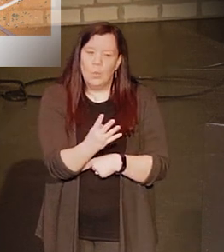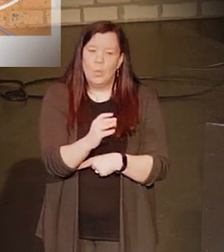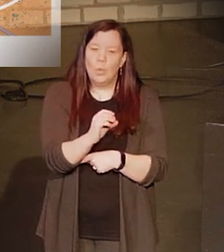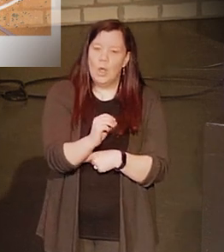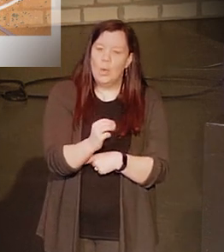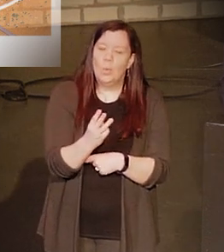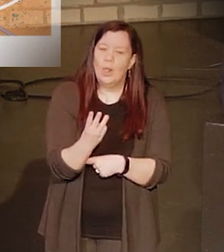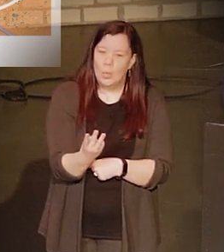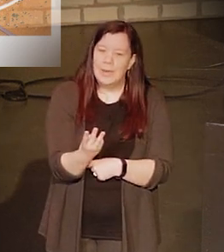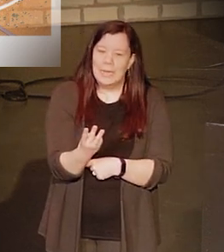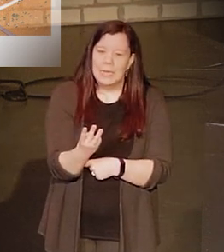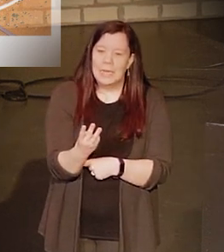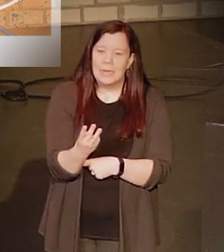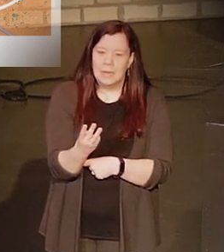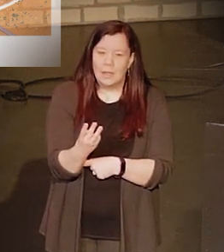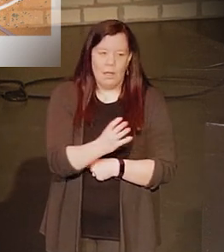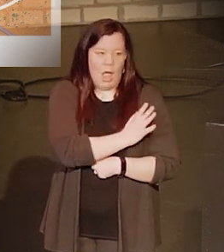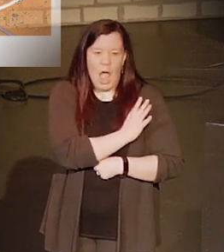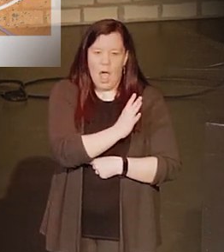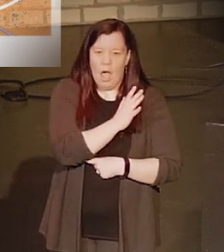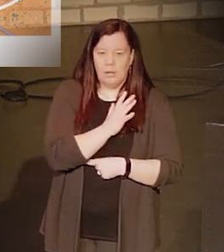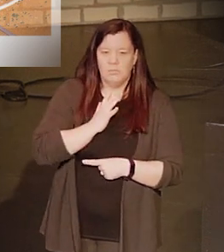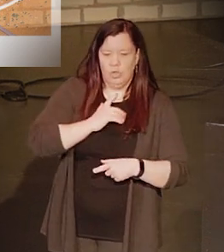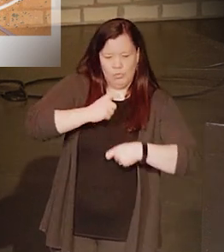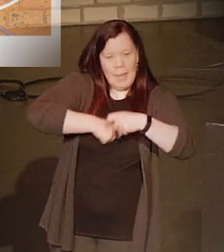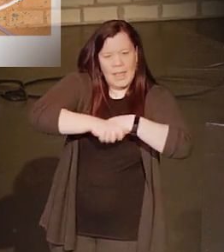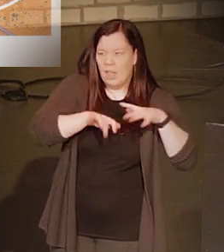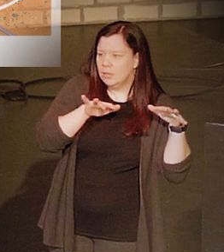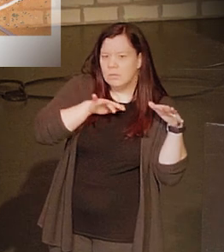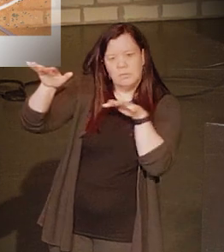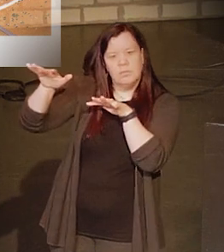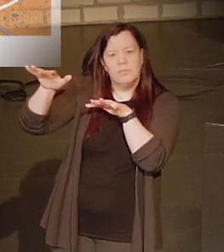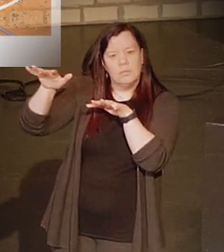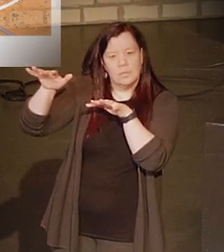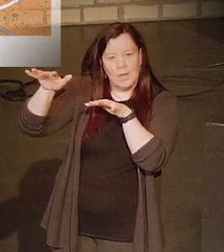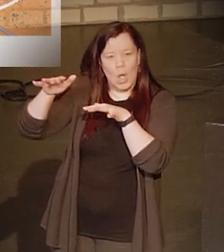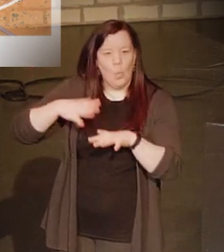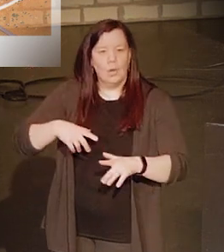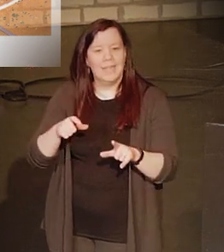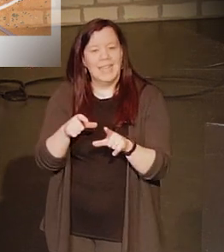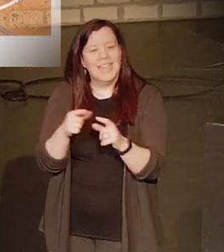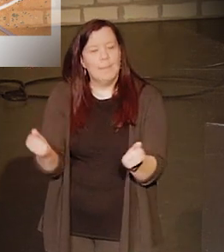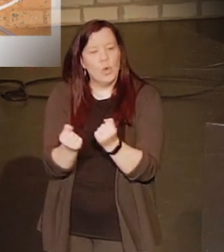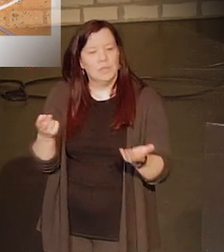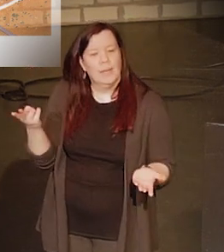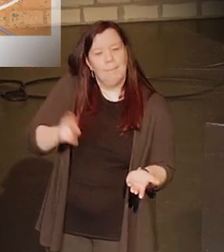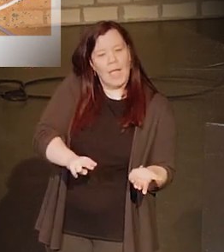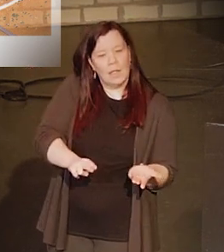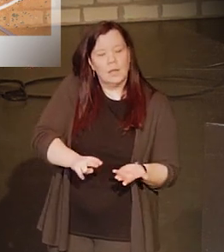BCE, there is an armed uprising of the people of Athens to reinstate that democracy.